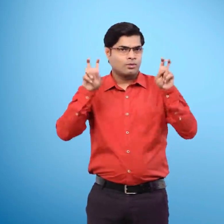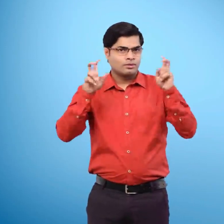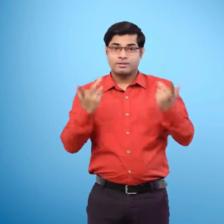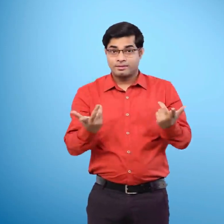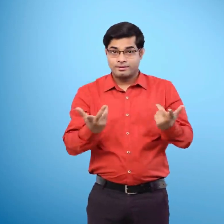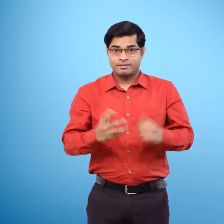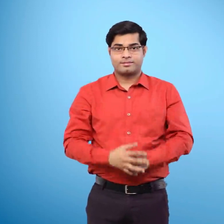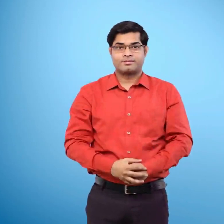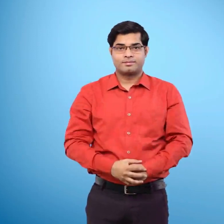Leafy patterns.